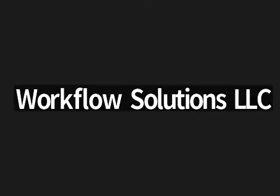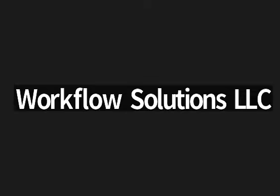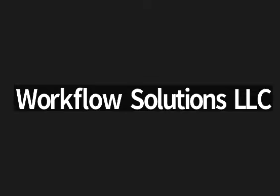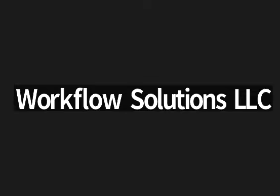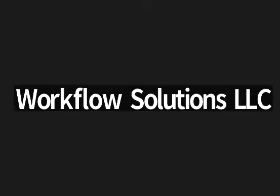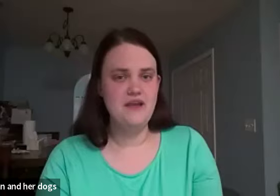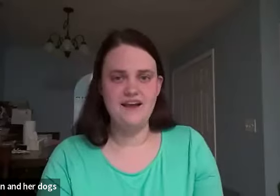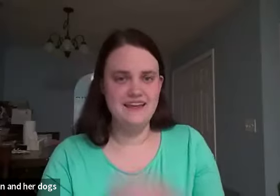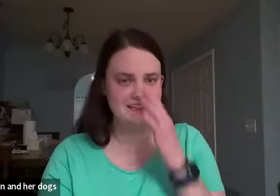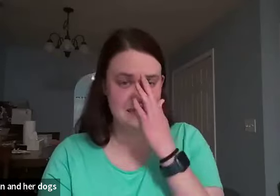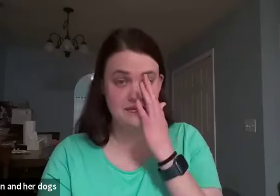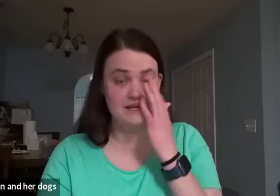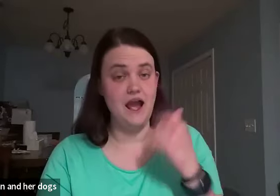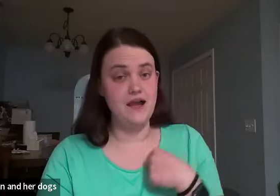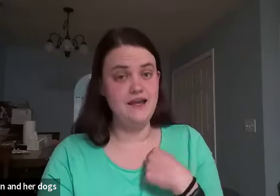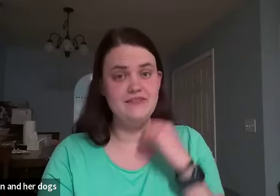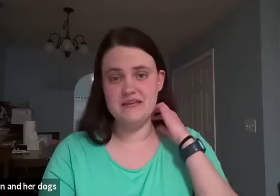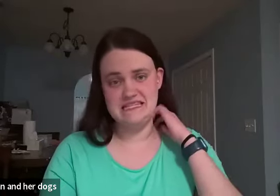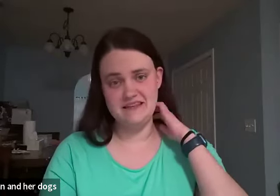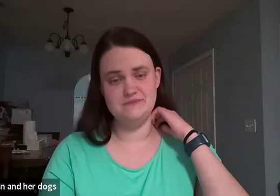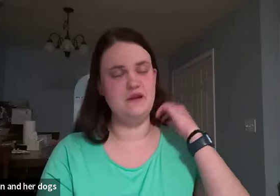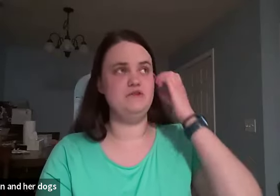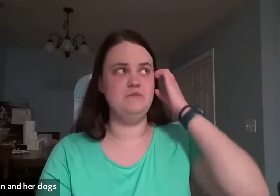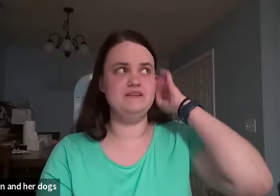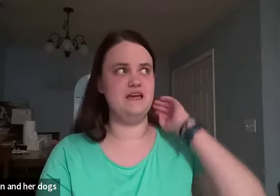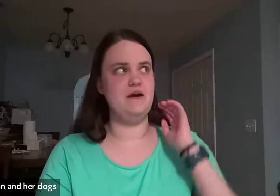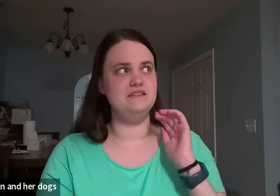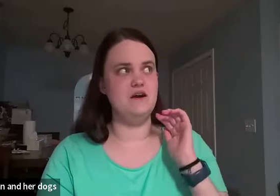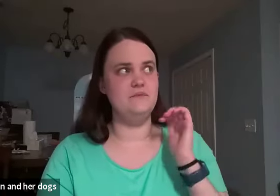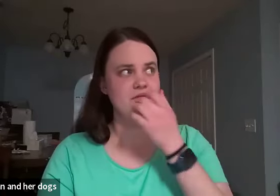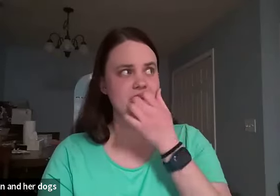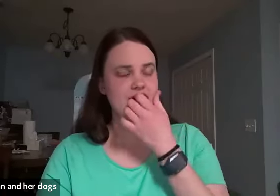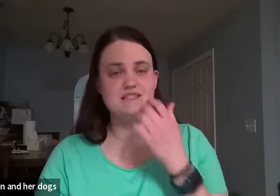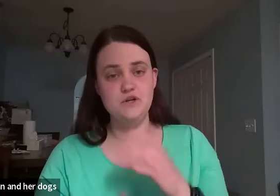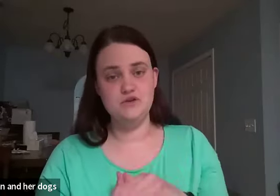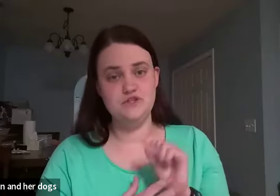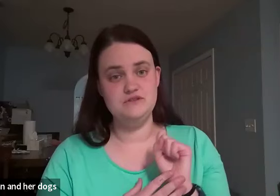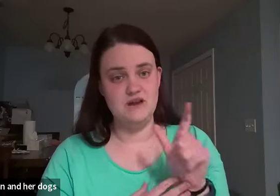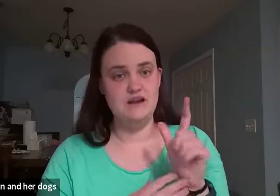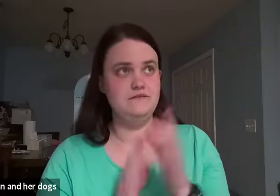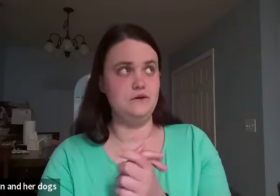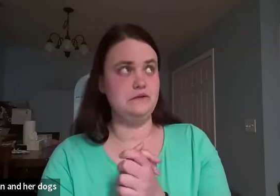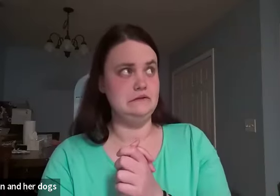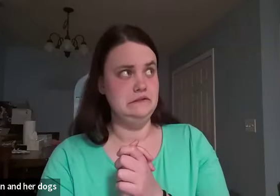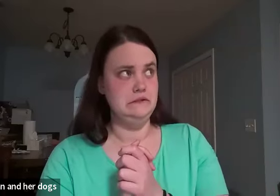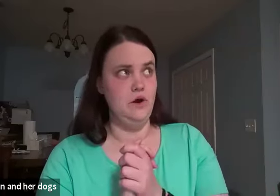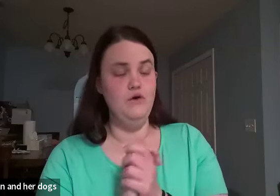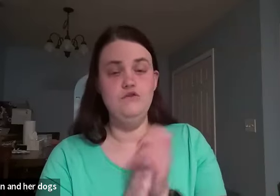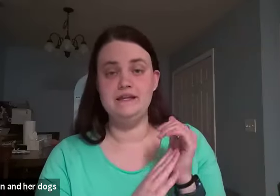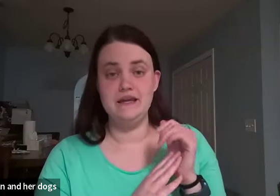Oh yeah, I mean, and the best thing that's become with me is that as someone who's used sign for over a